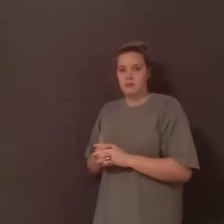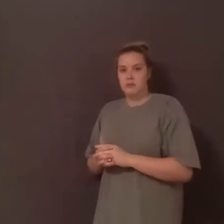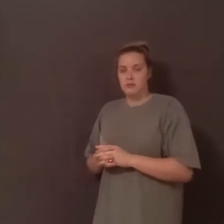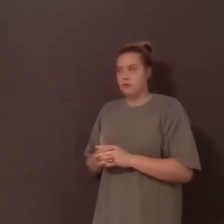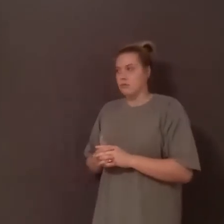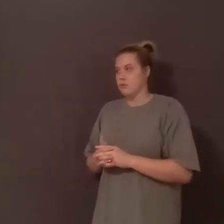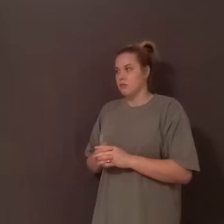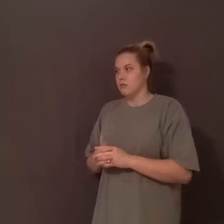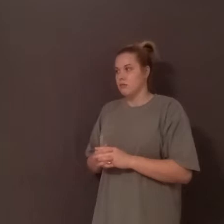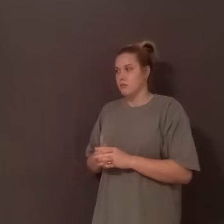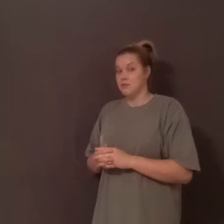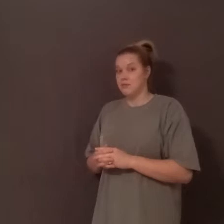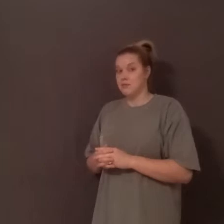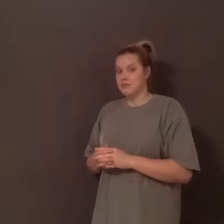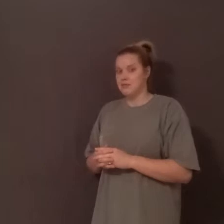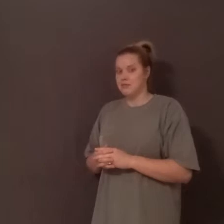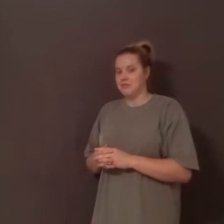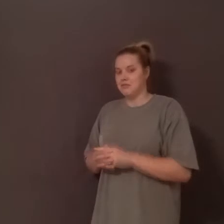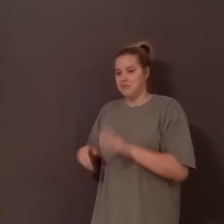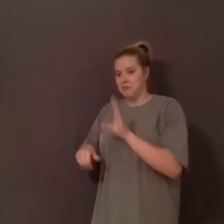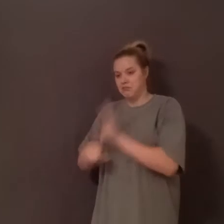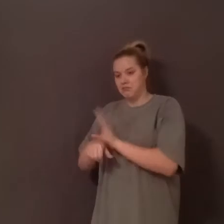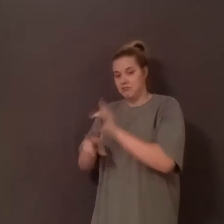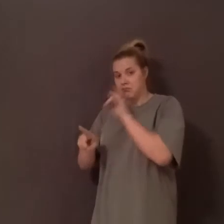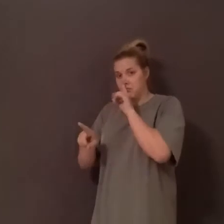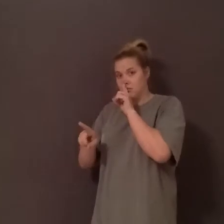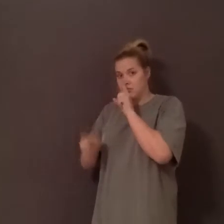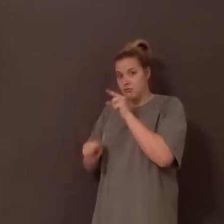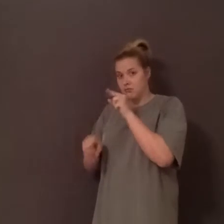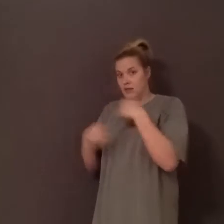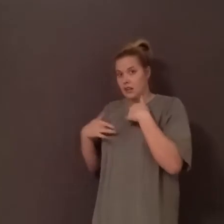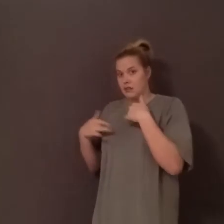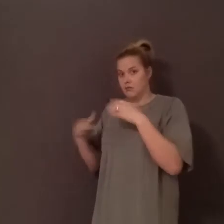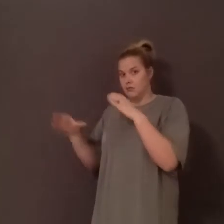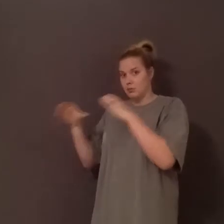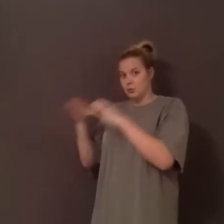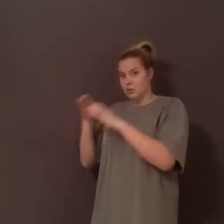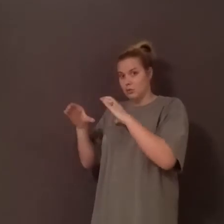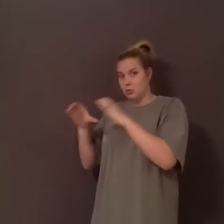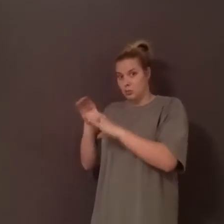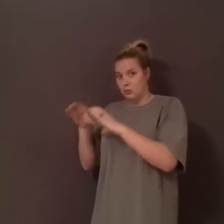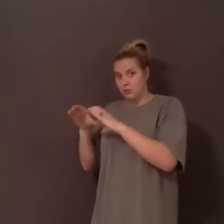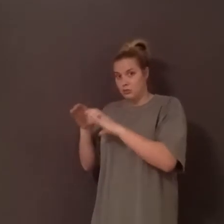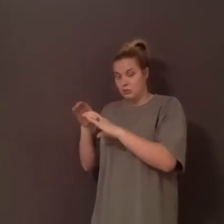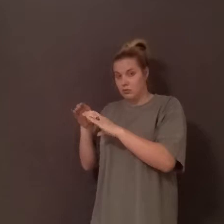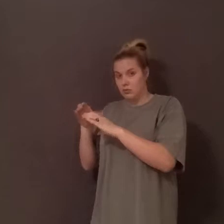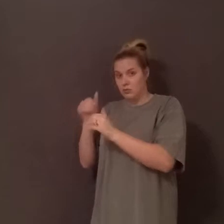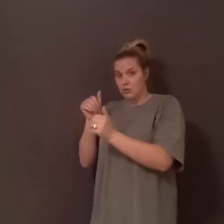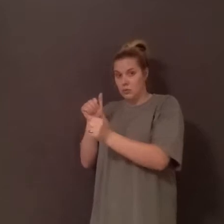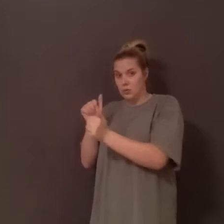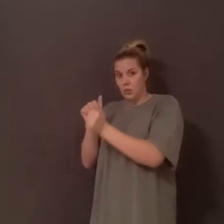And what they mention is that Mr. Through had been in direct communication with and had interviewed bitter